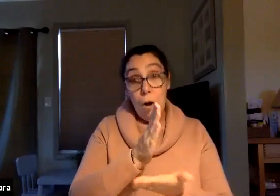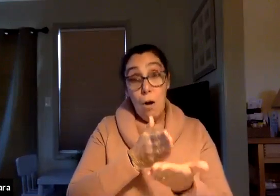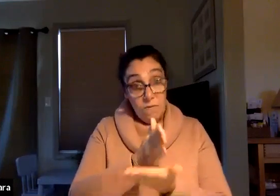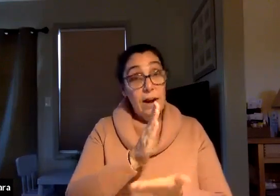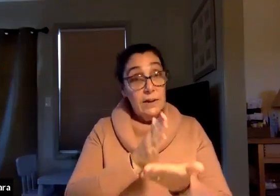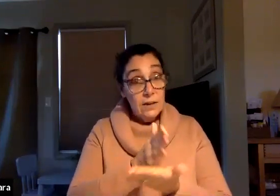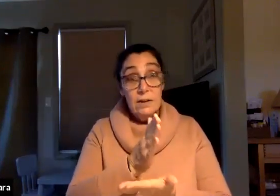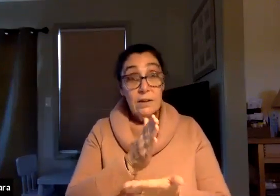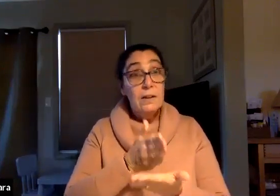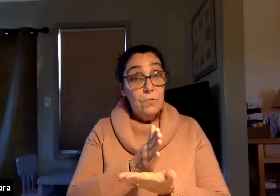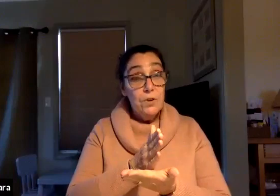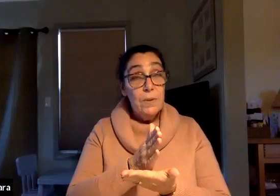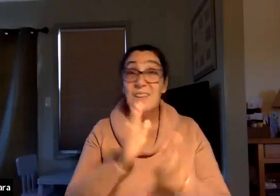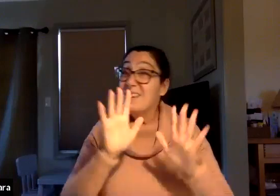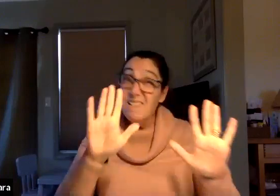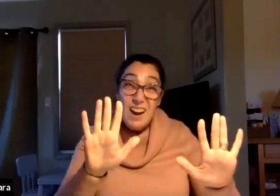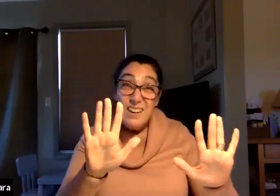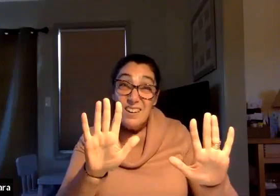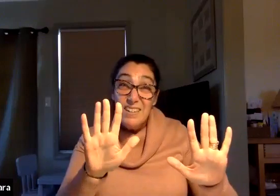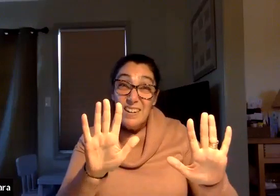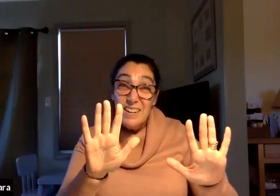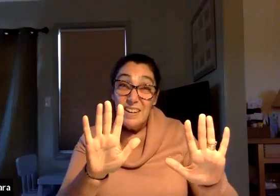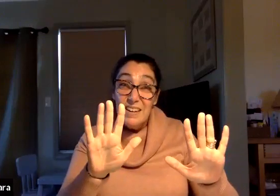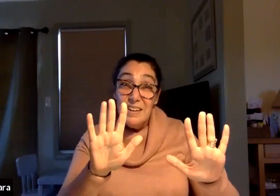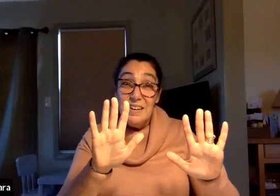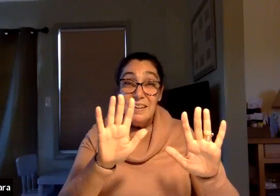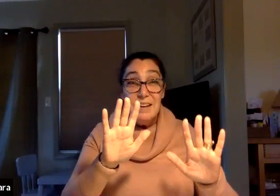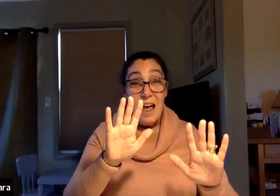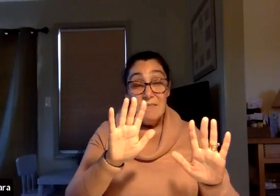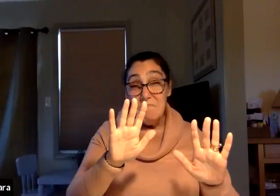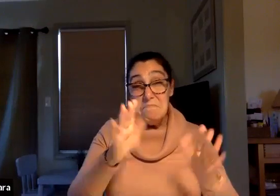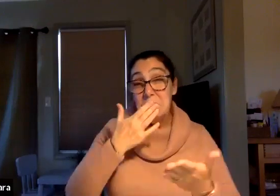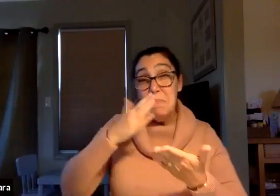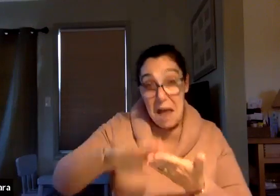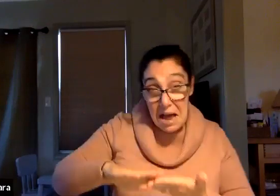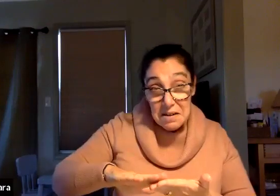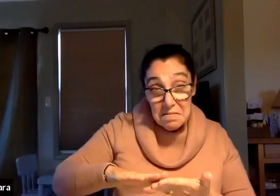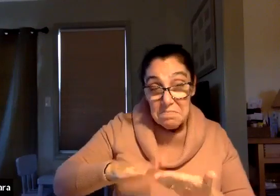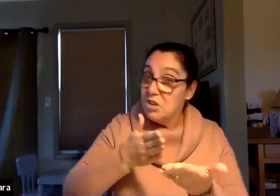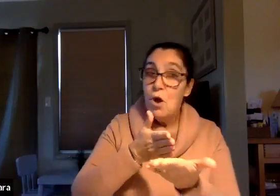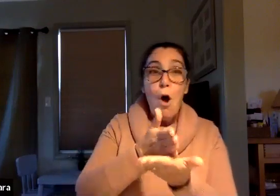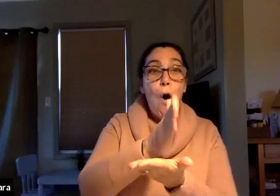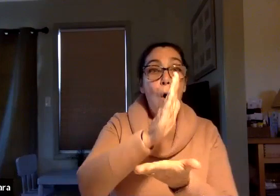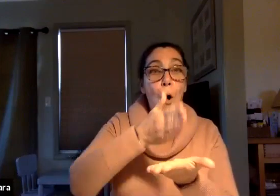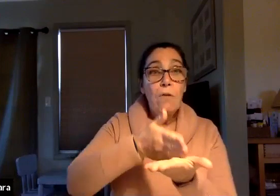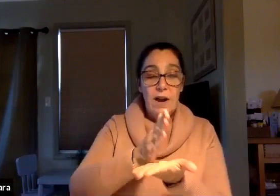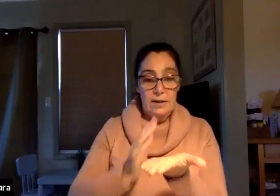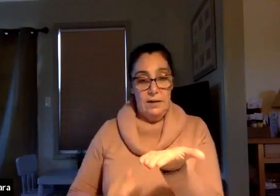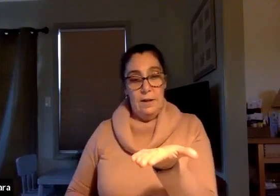All right, which means not great, not bad, just all right.